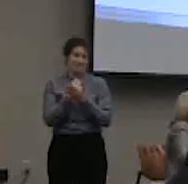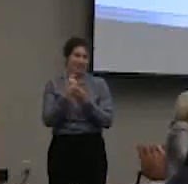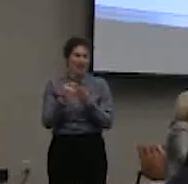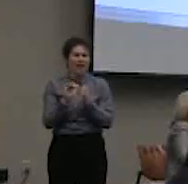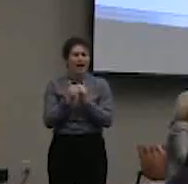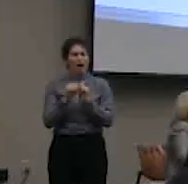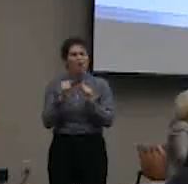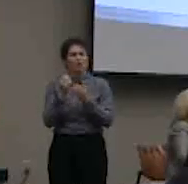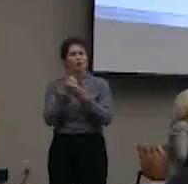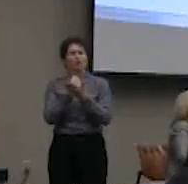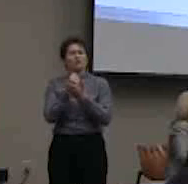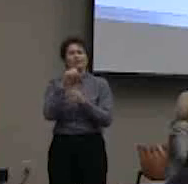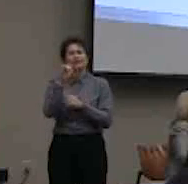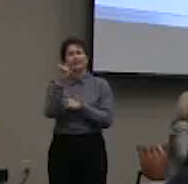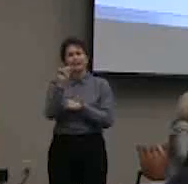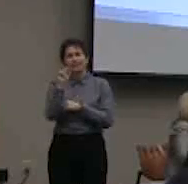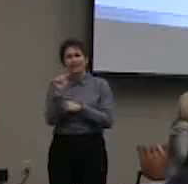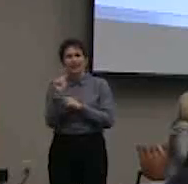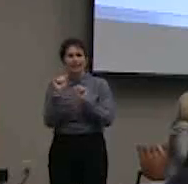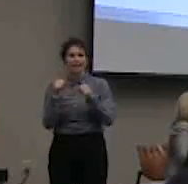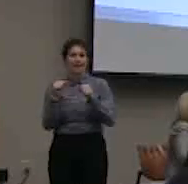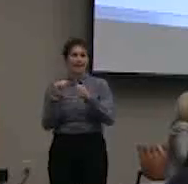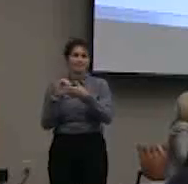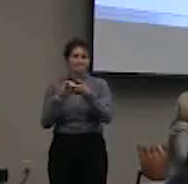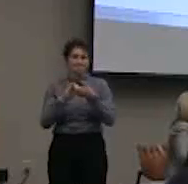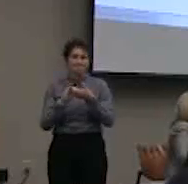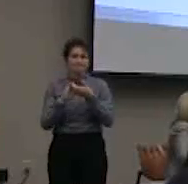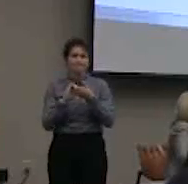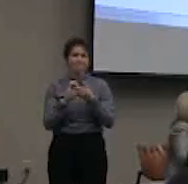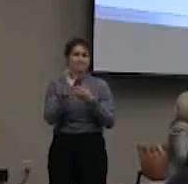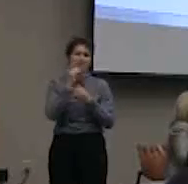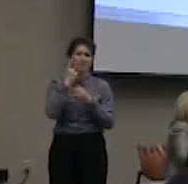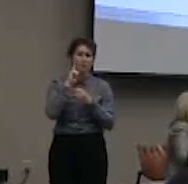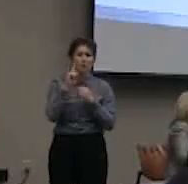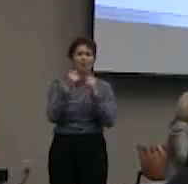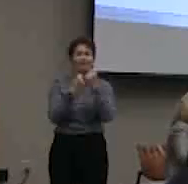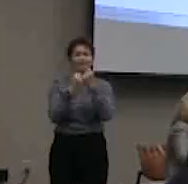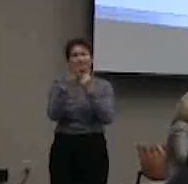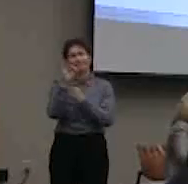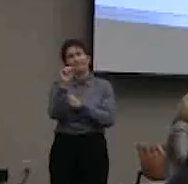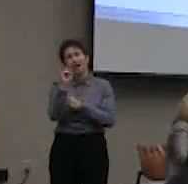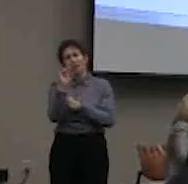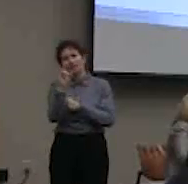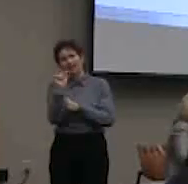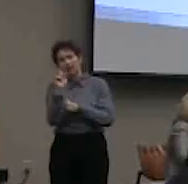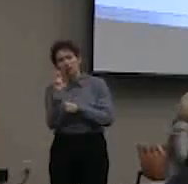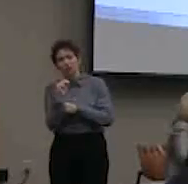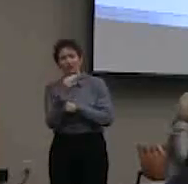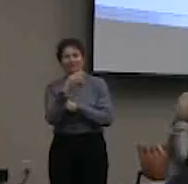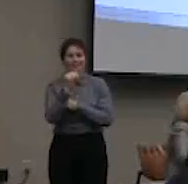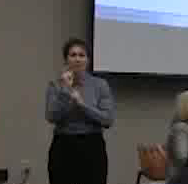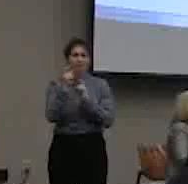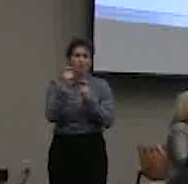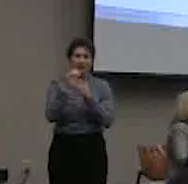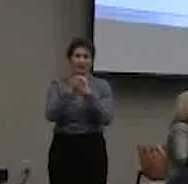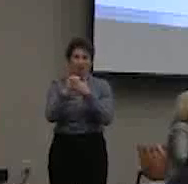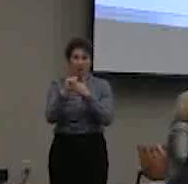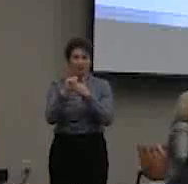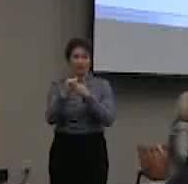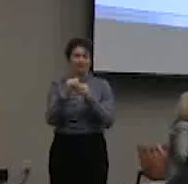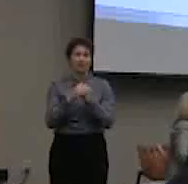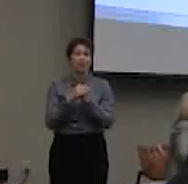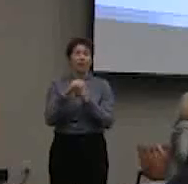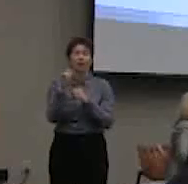to collaboratively go after foundation dollars or grant dollars? And then I'll just end with one of the things